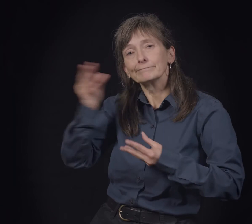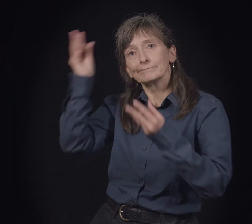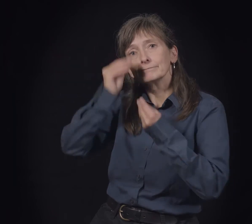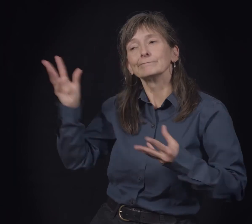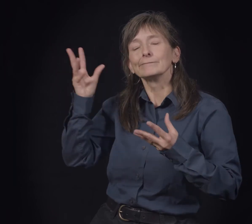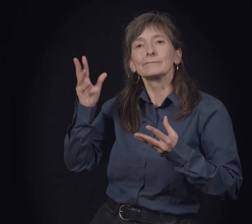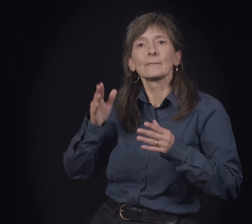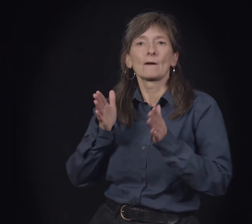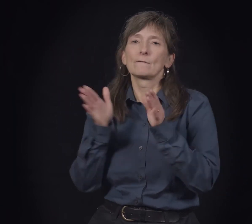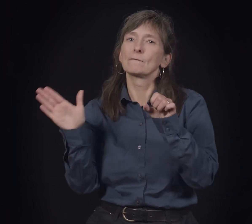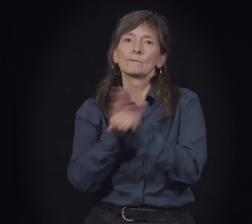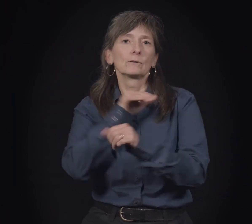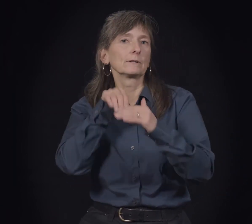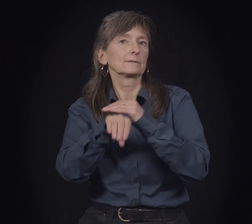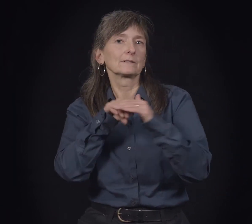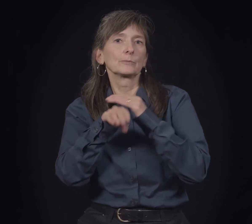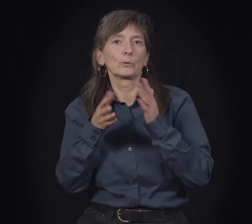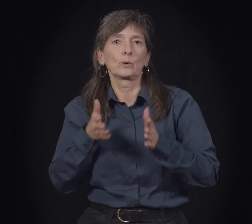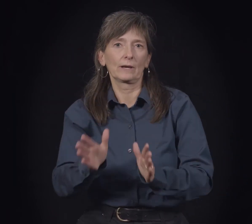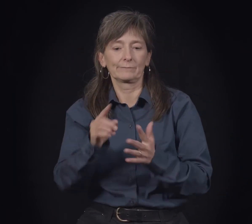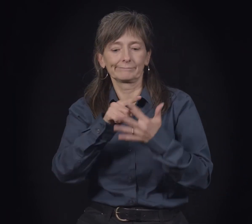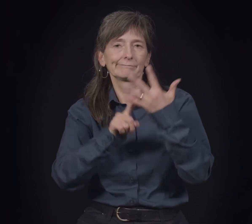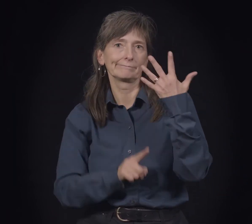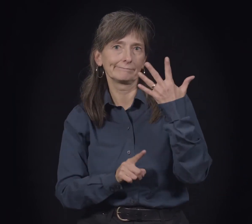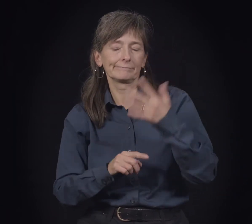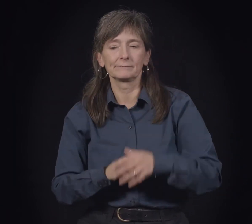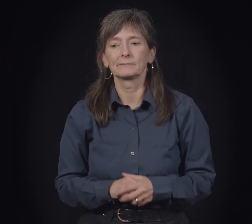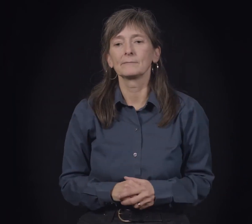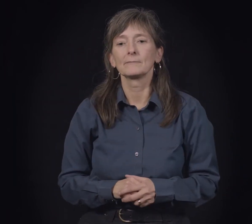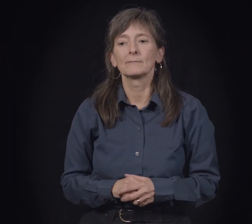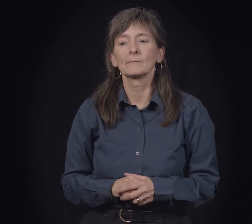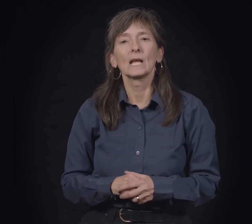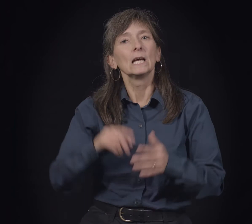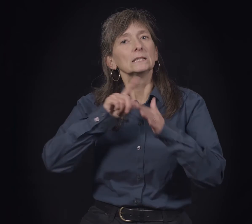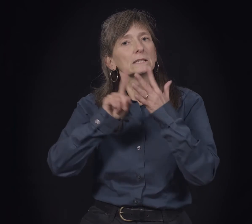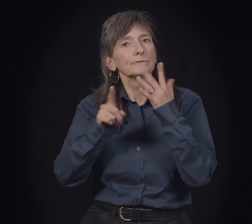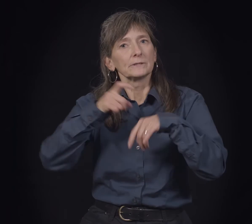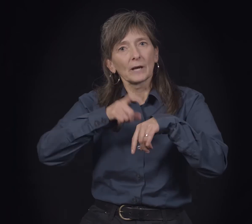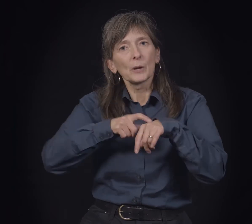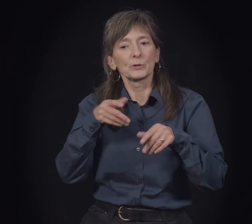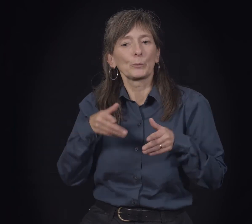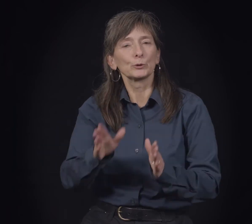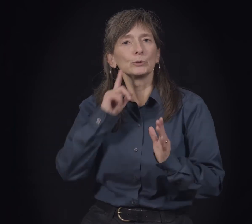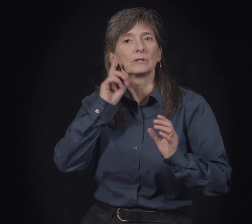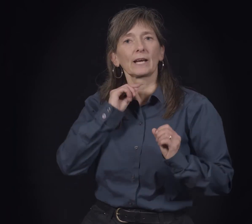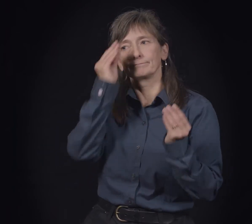proper communication channels, and that opportunities are provided for ongoing feedback on the proposed